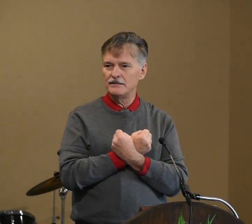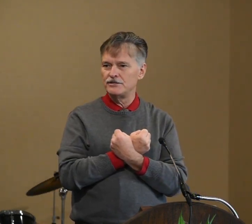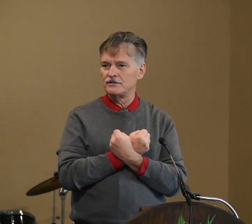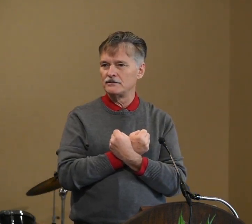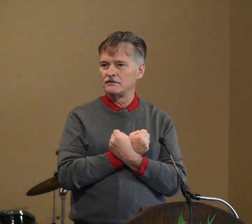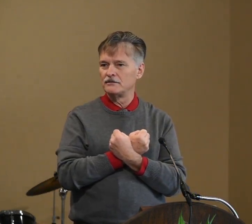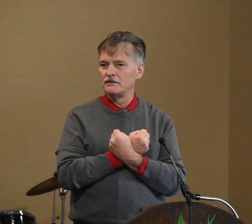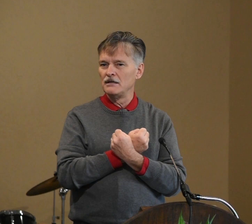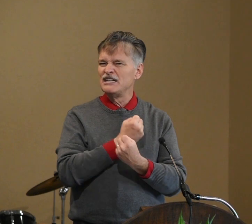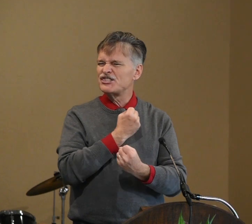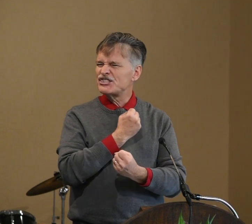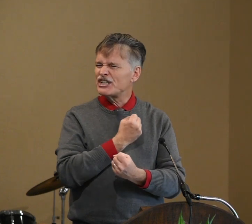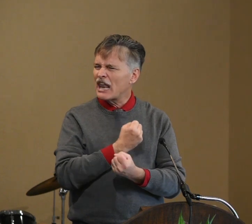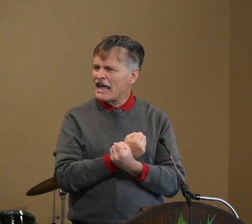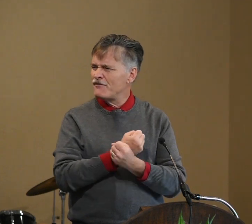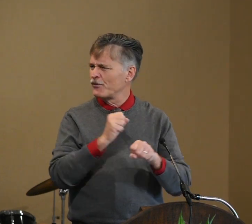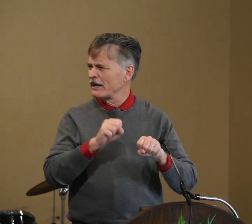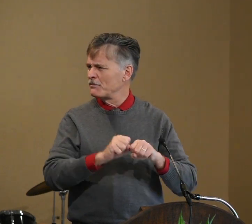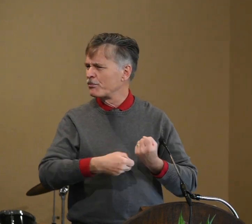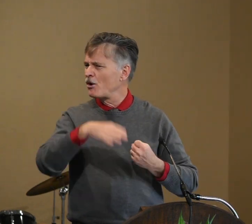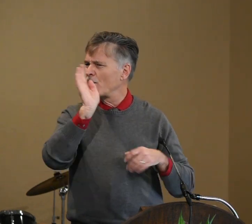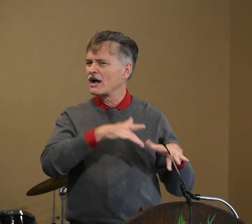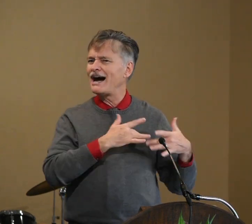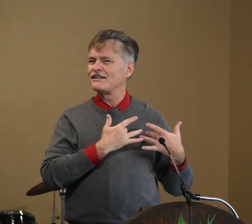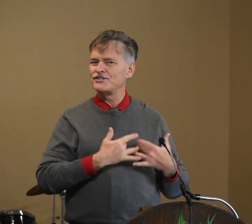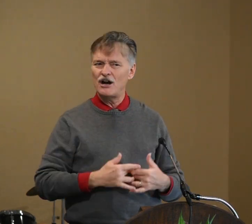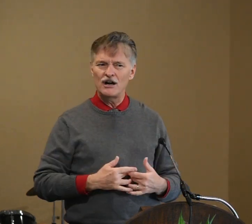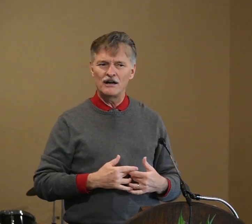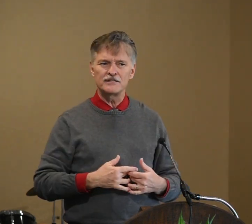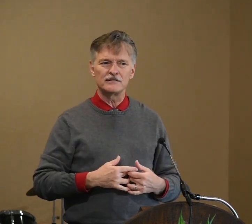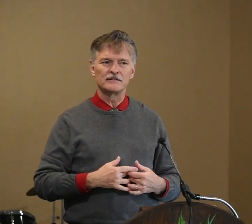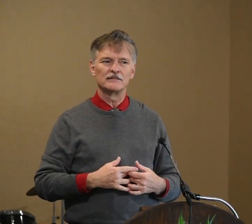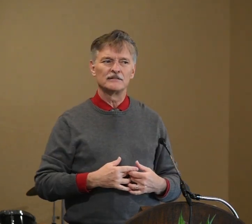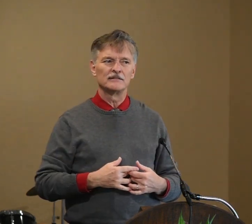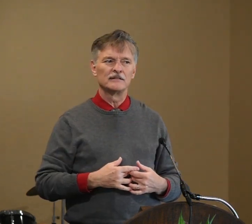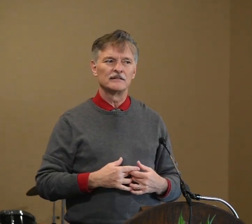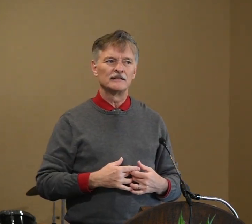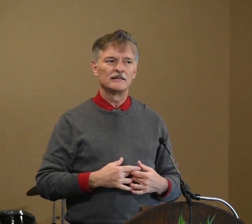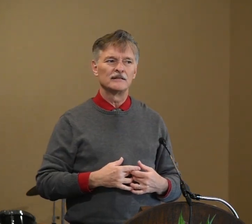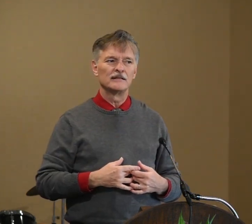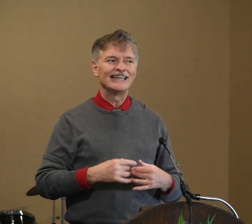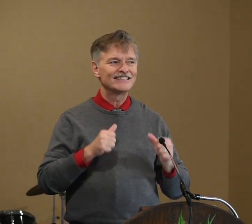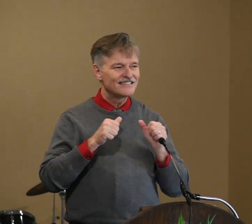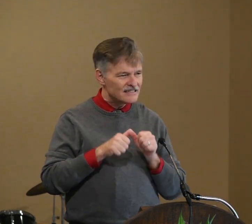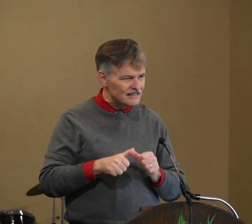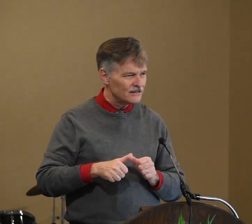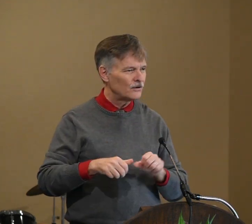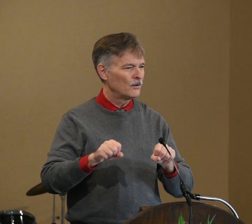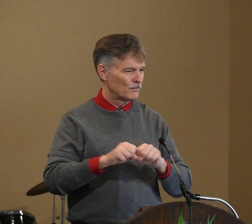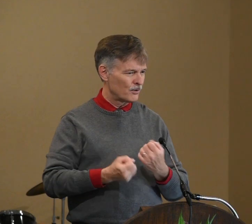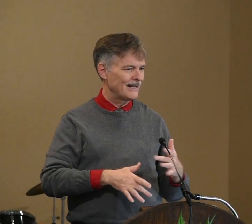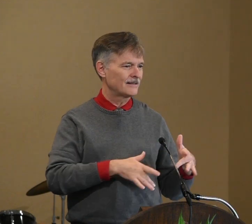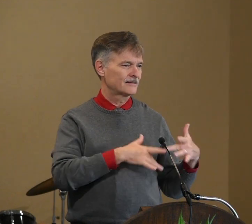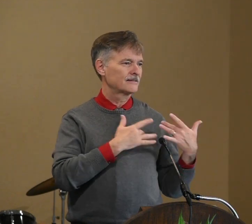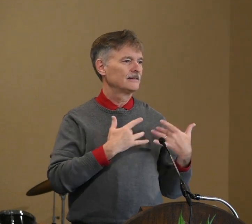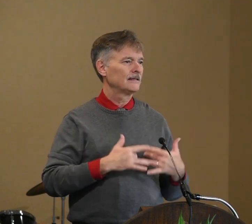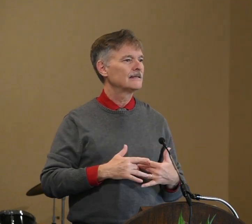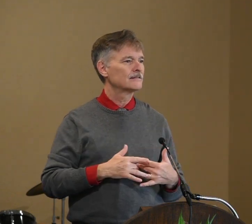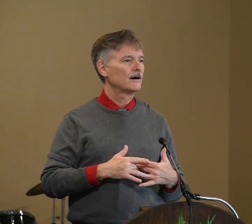bondage. Slavery broke God's heart. It still breaks his